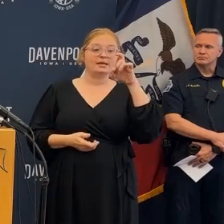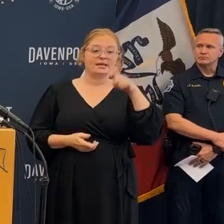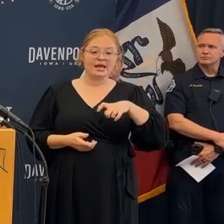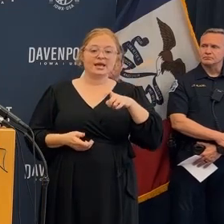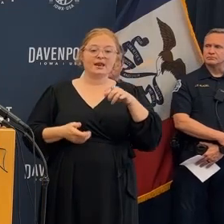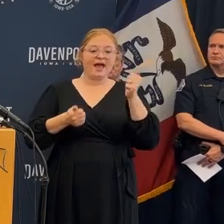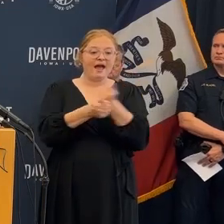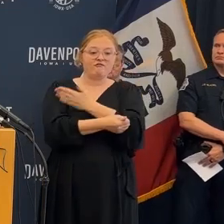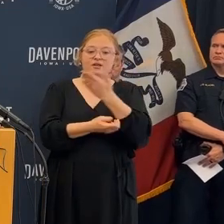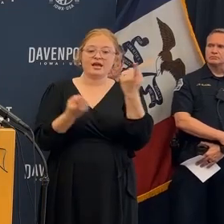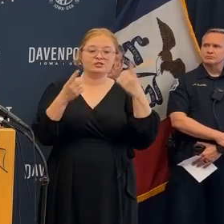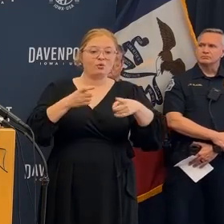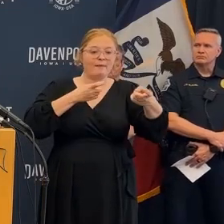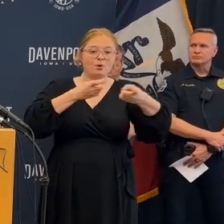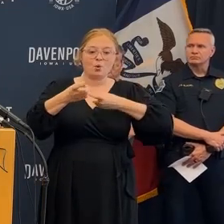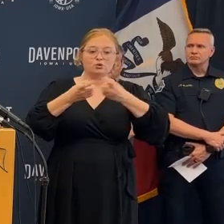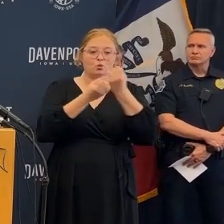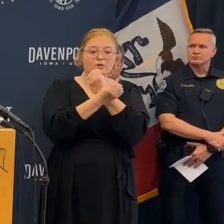so